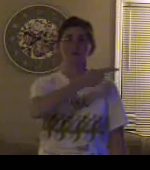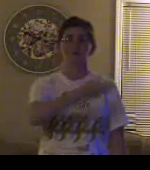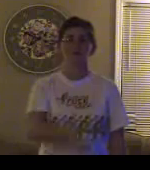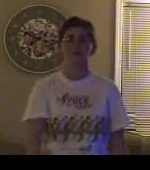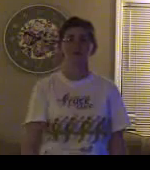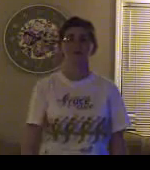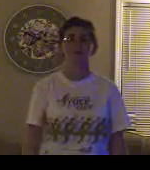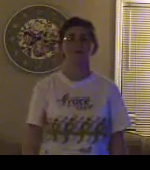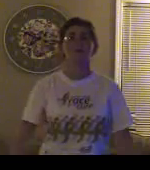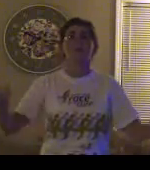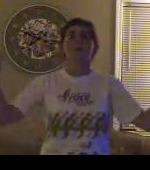Thanksgiving,